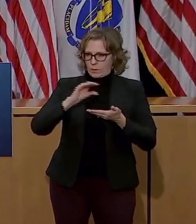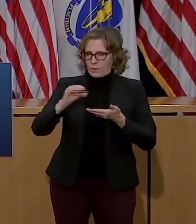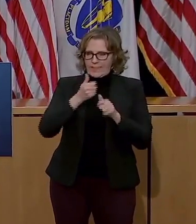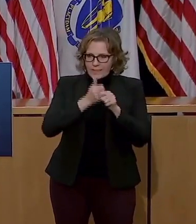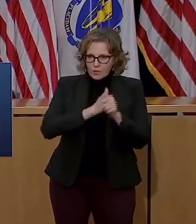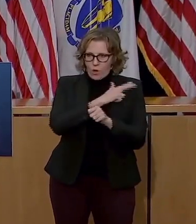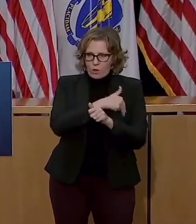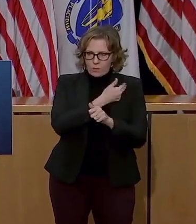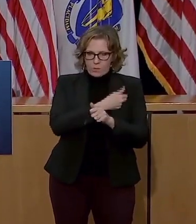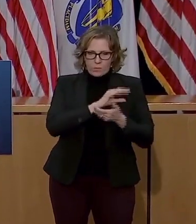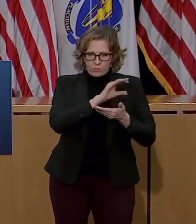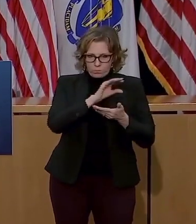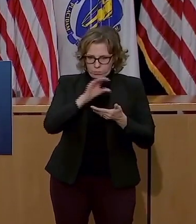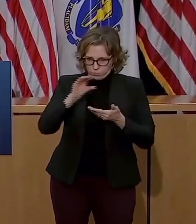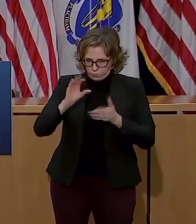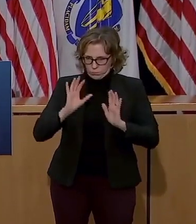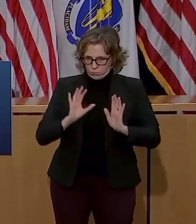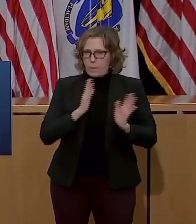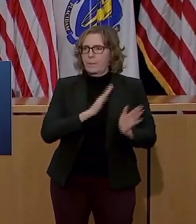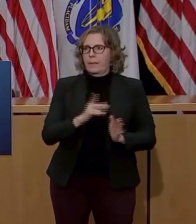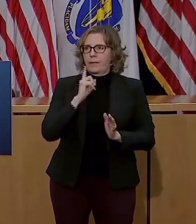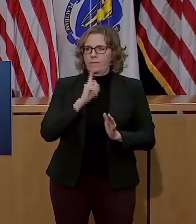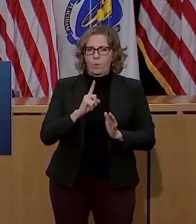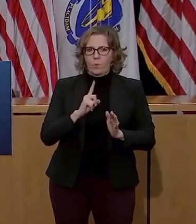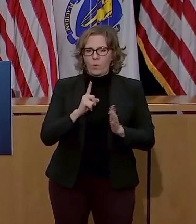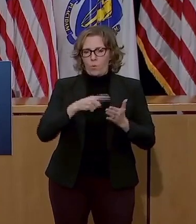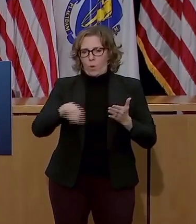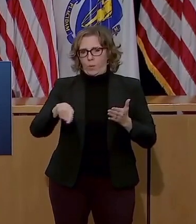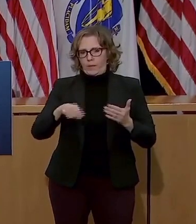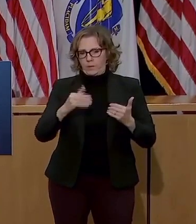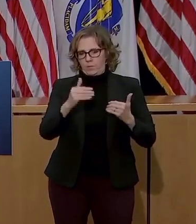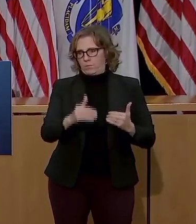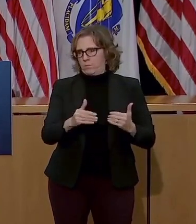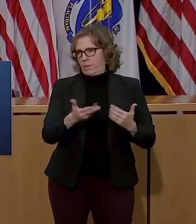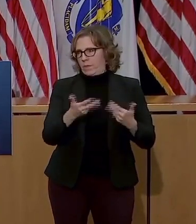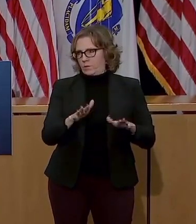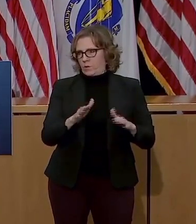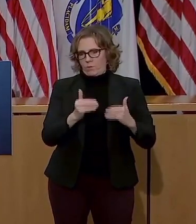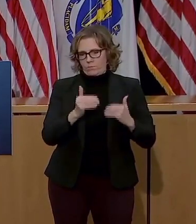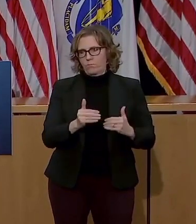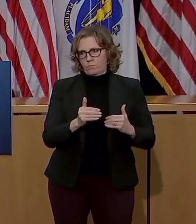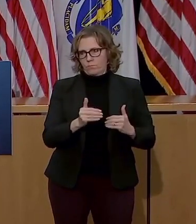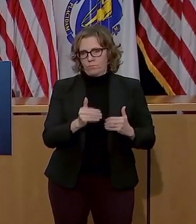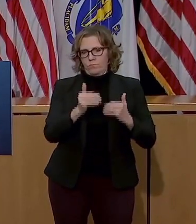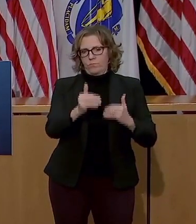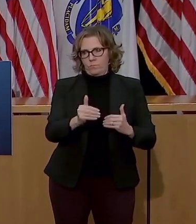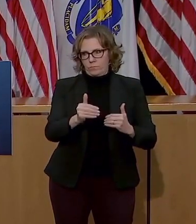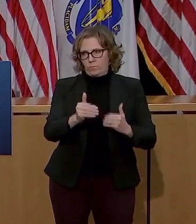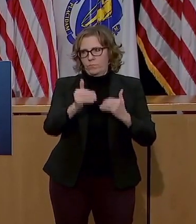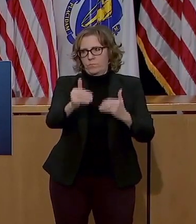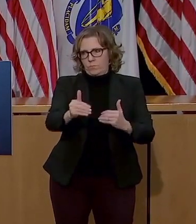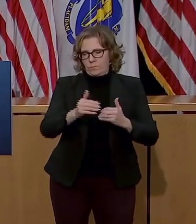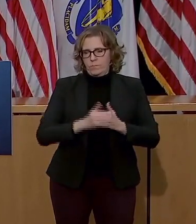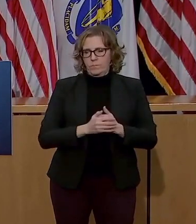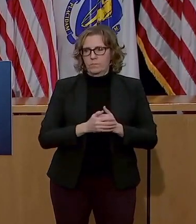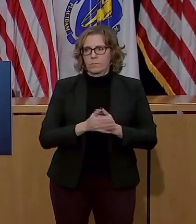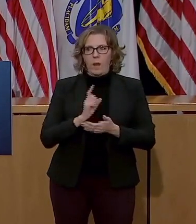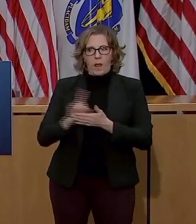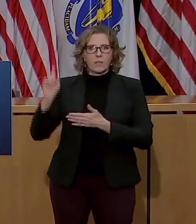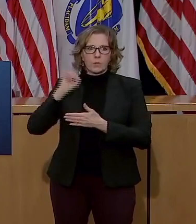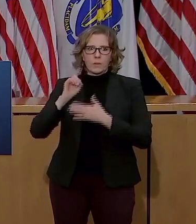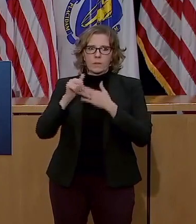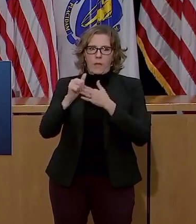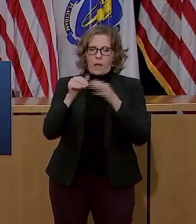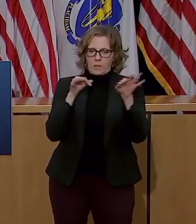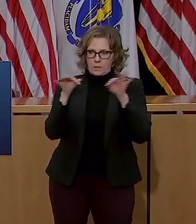in hand and then what was being planned for the next week. And we've made it very clear. We put out the guidance last week that you